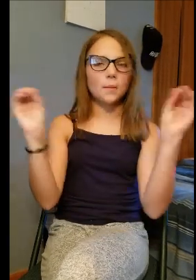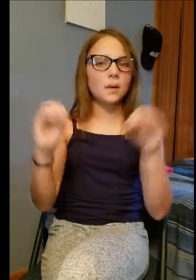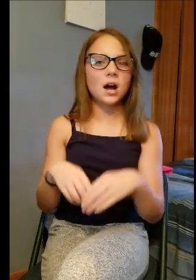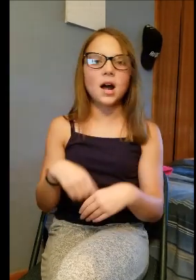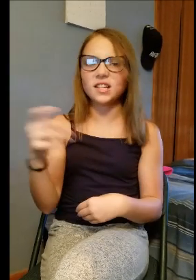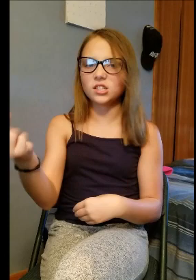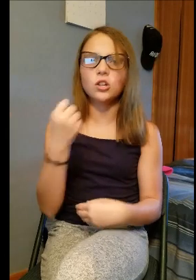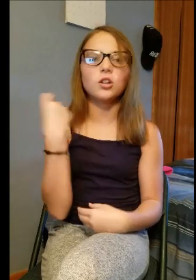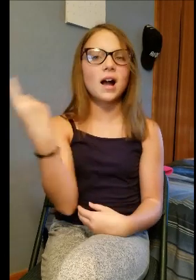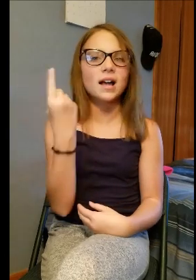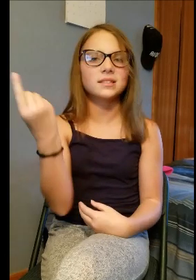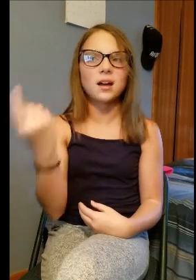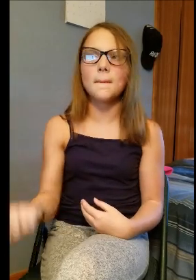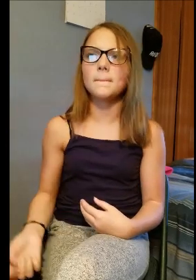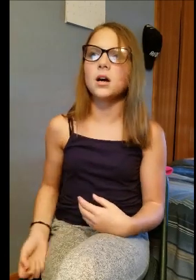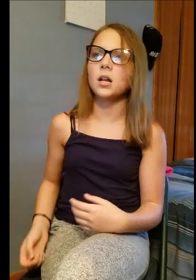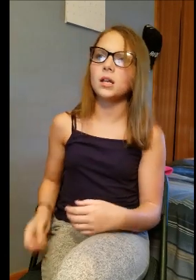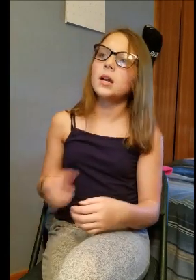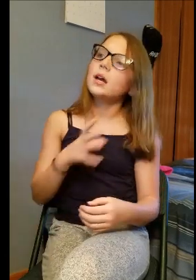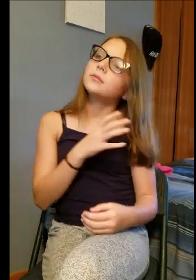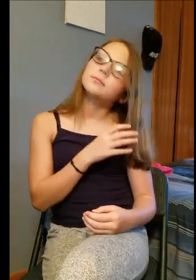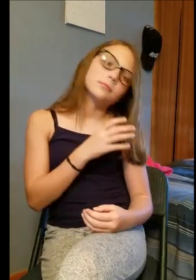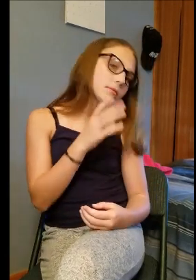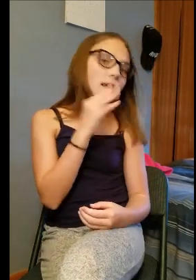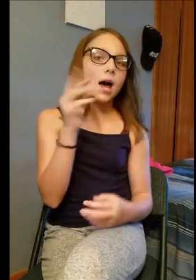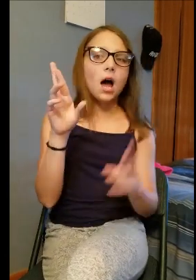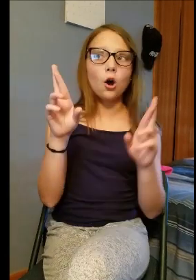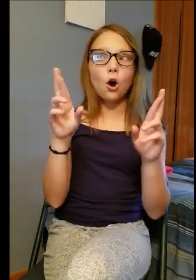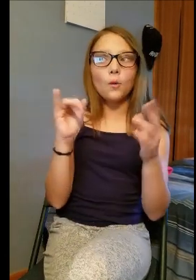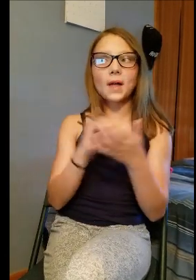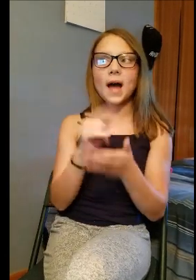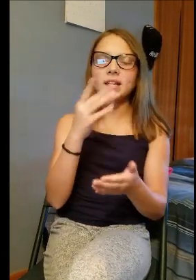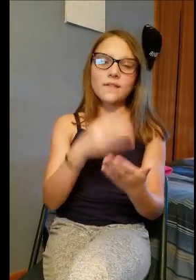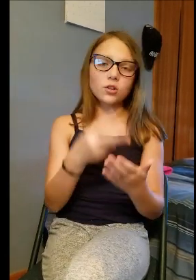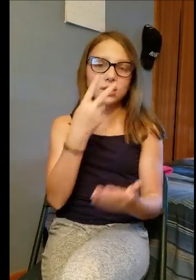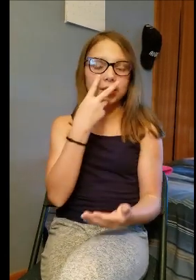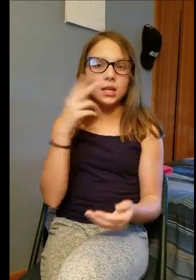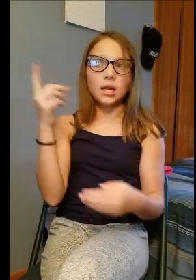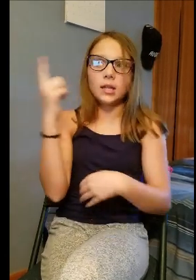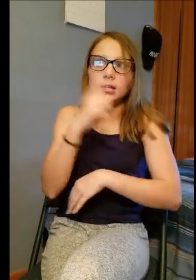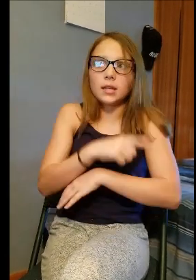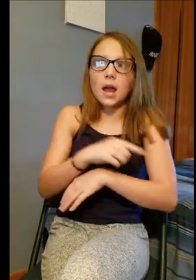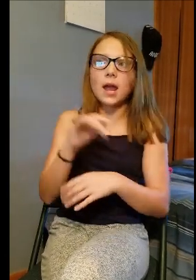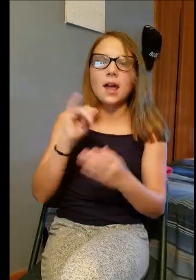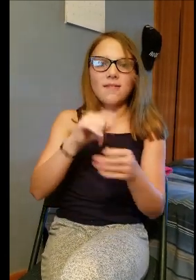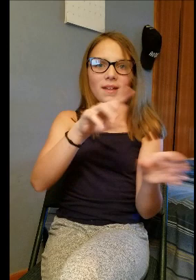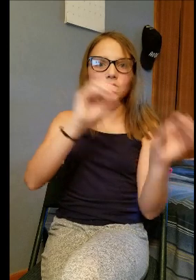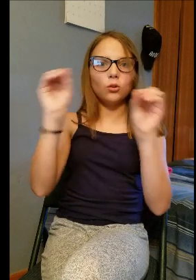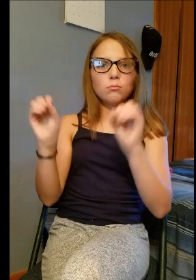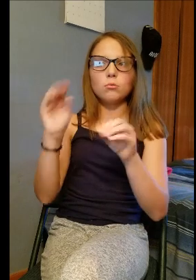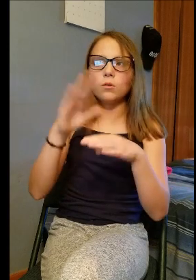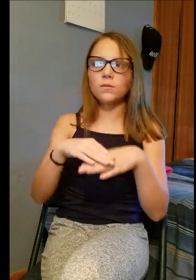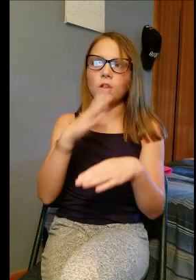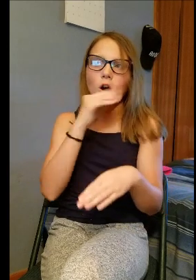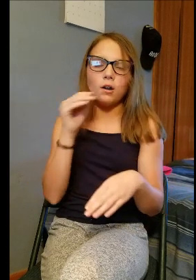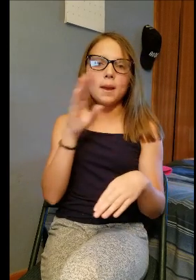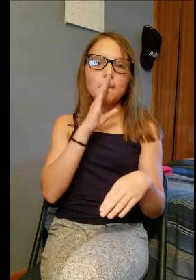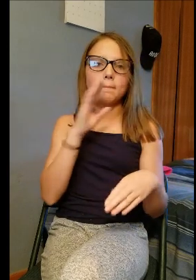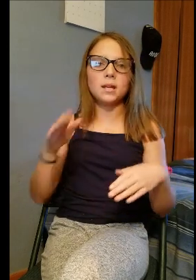nobody Till you got somebody And I hope I never see the day That you move on and be